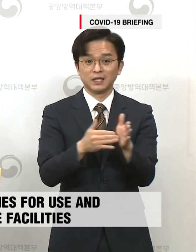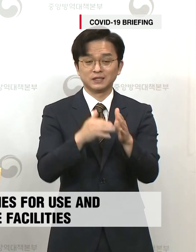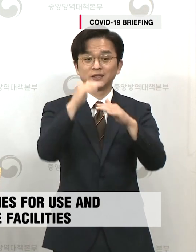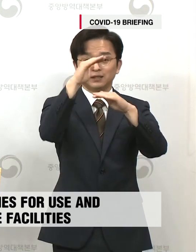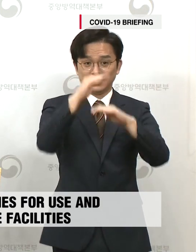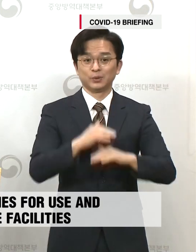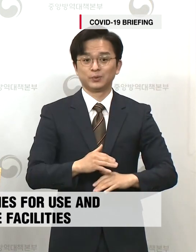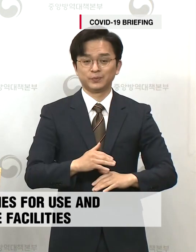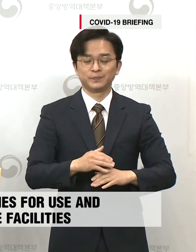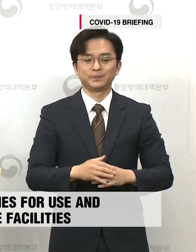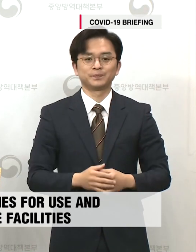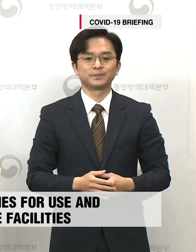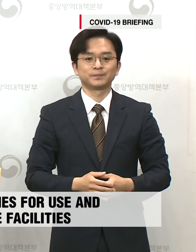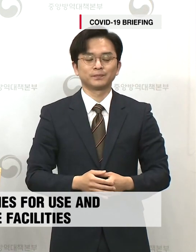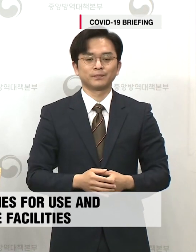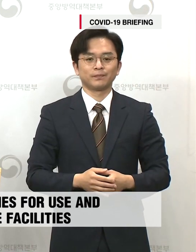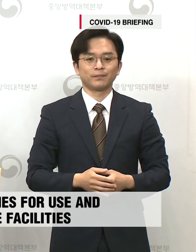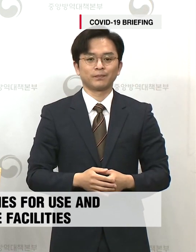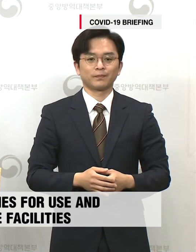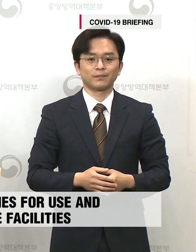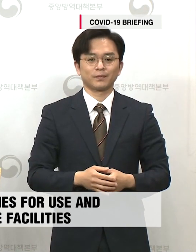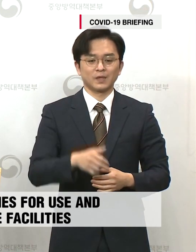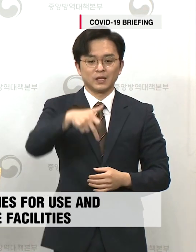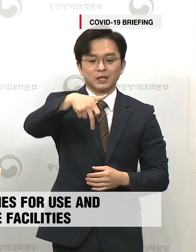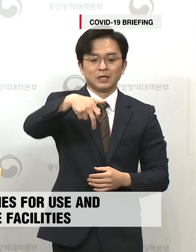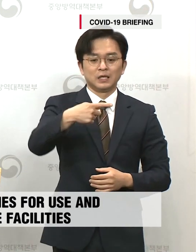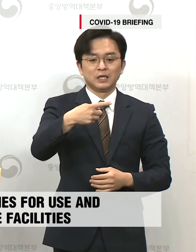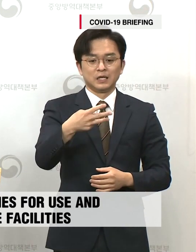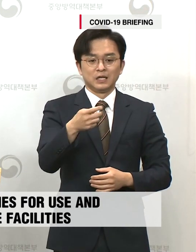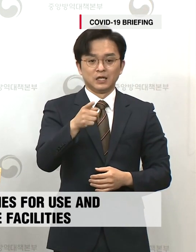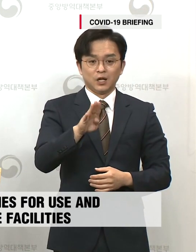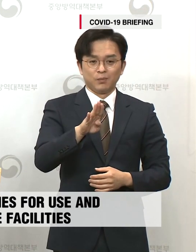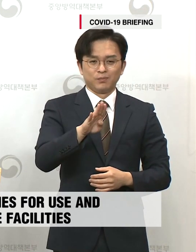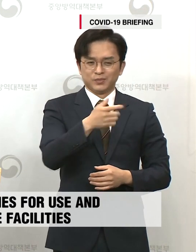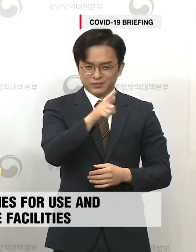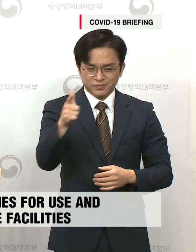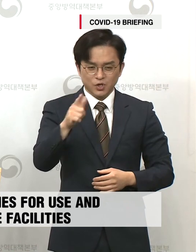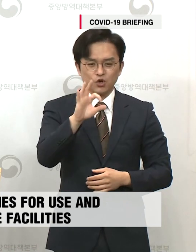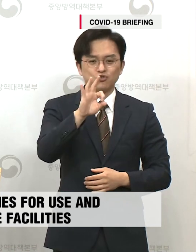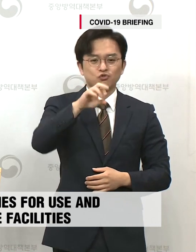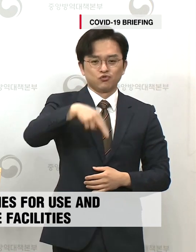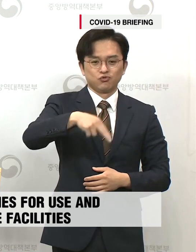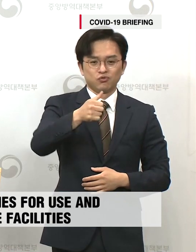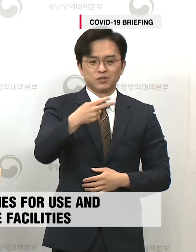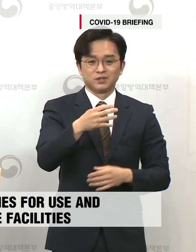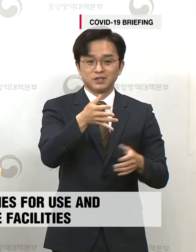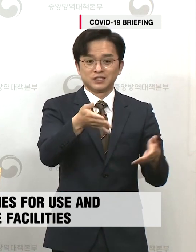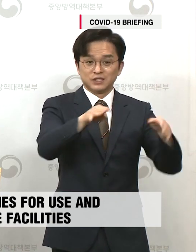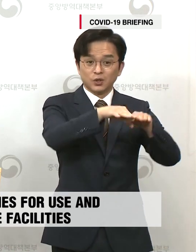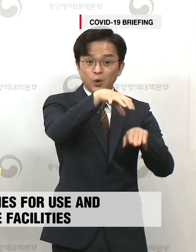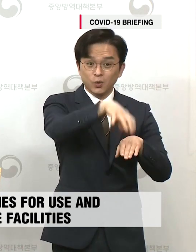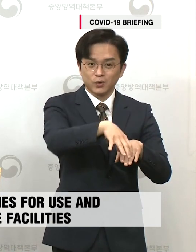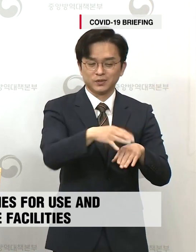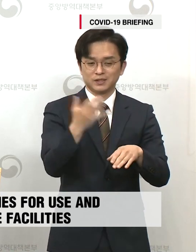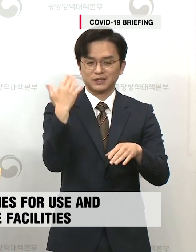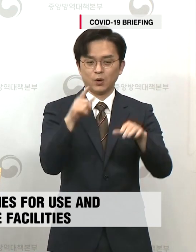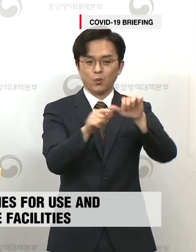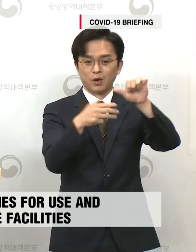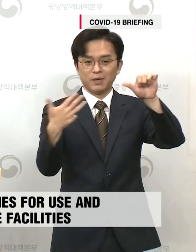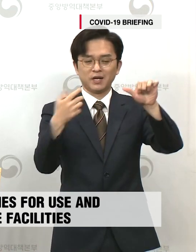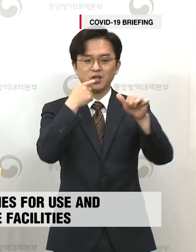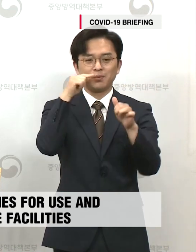7 people who are undergoing investigations for epidemiological investigation. And as for the